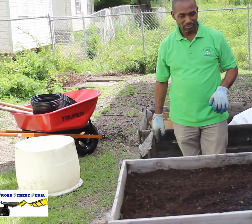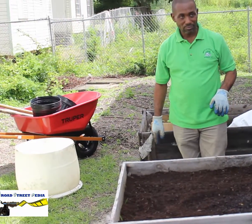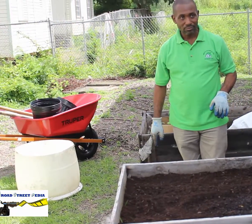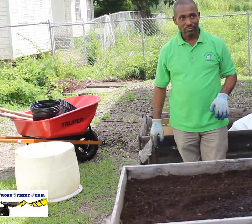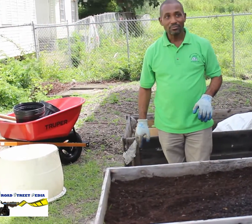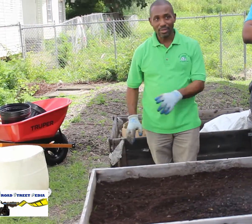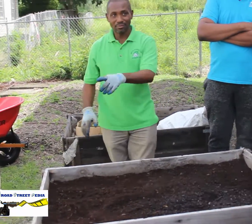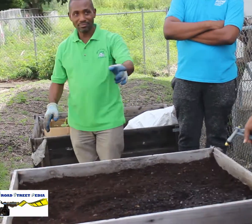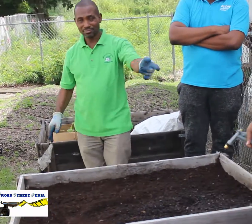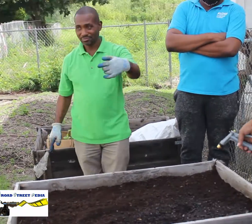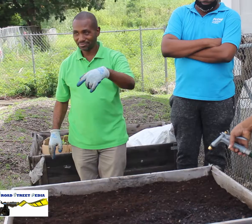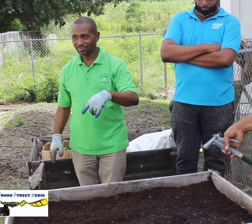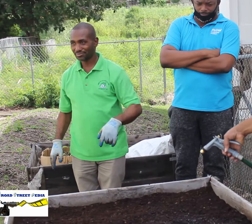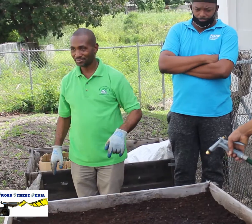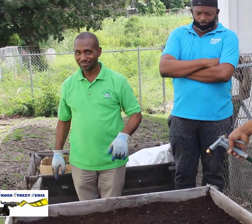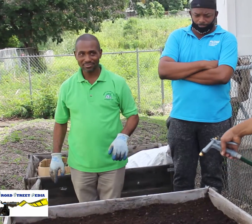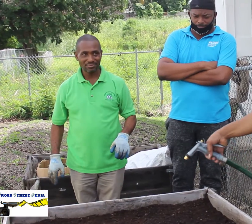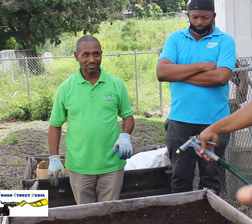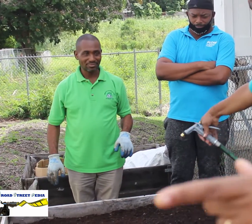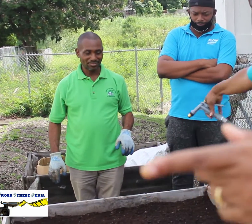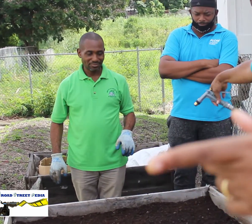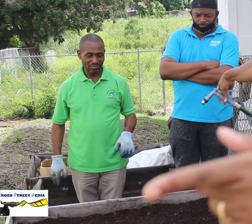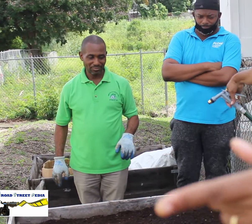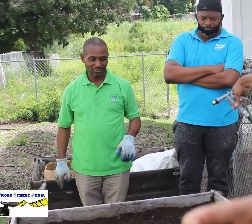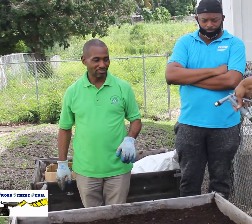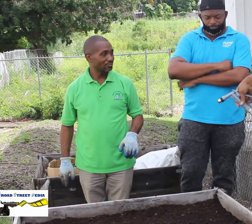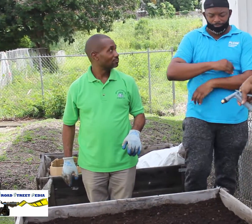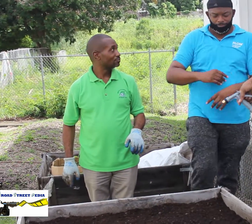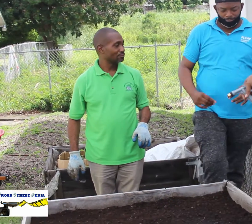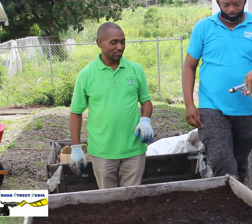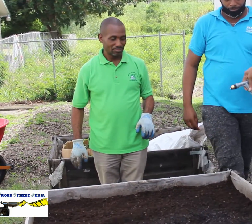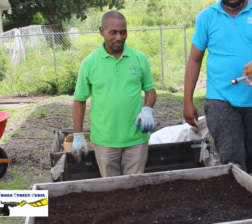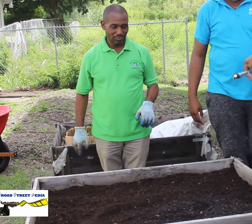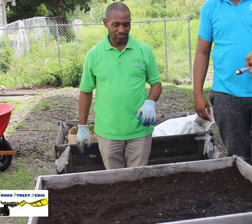Can they? Somebody who wanna. Yeah.